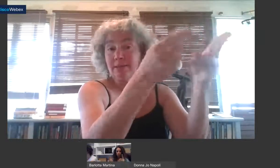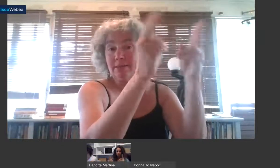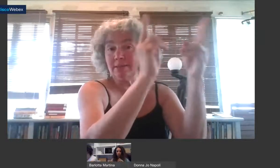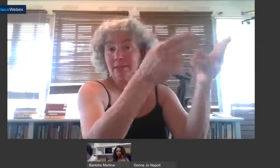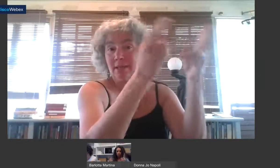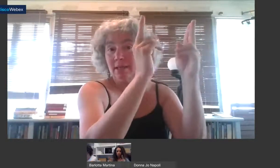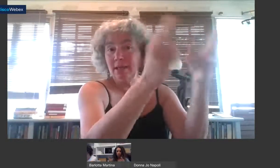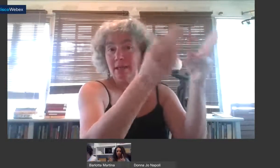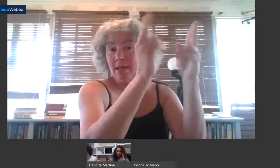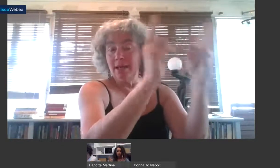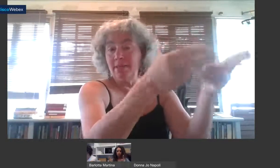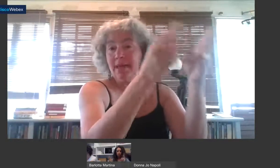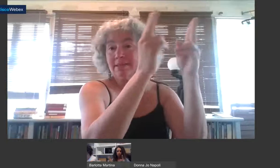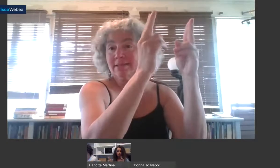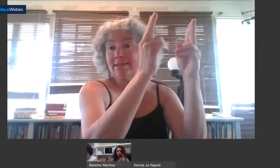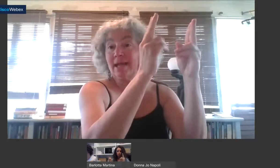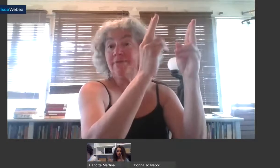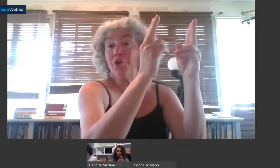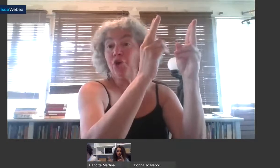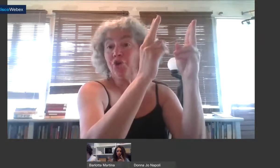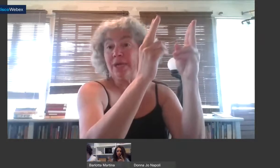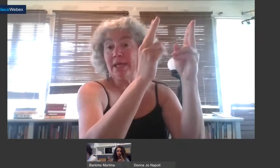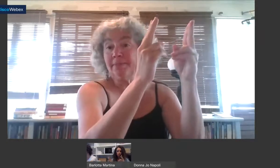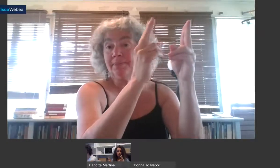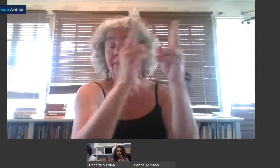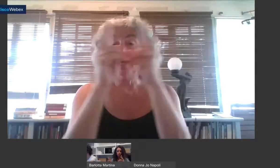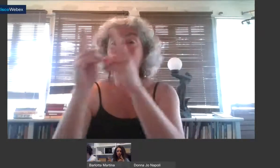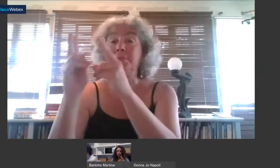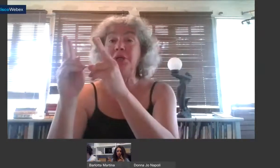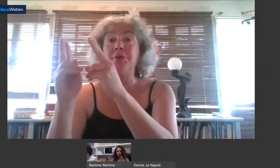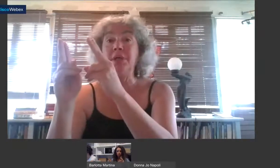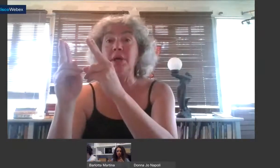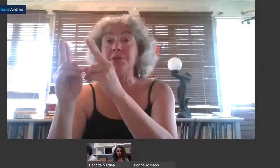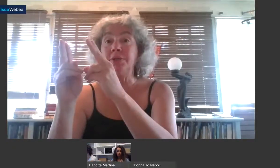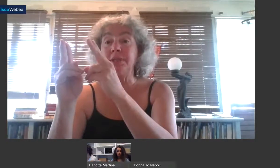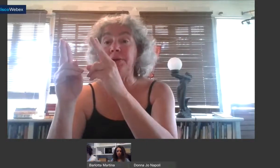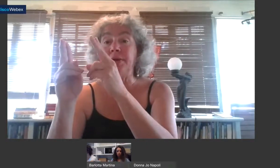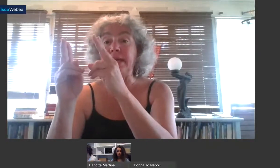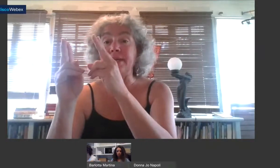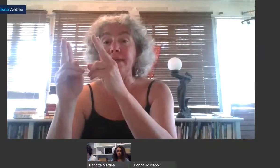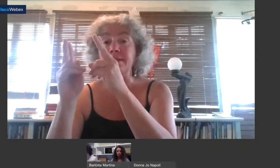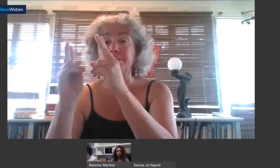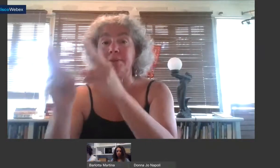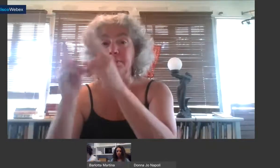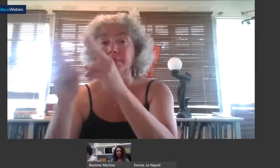wrists. That's the sign for hurry. But you can also see hurry like this.